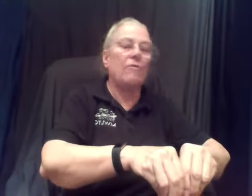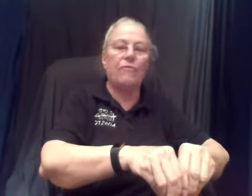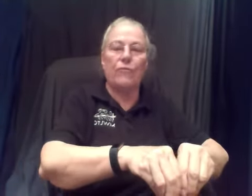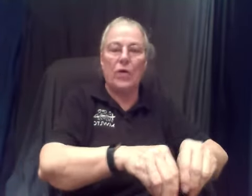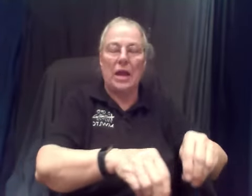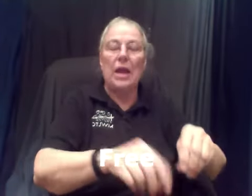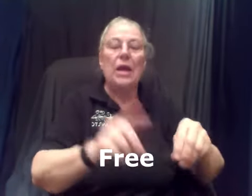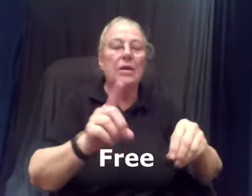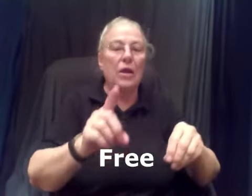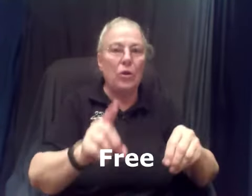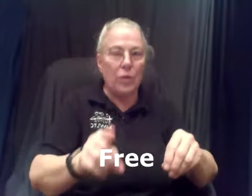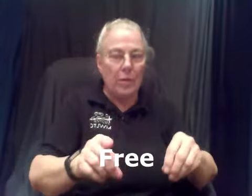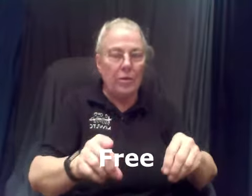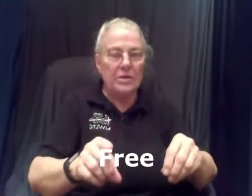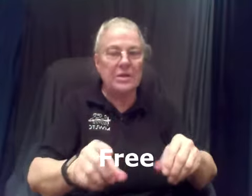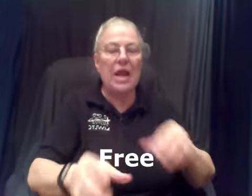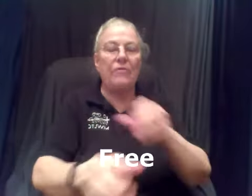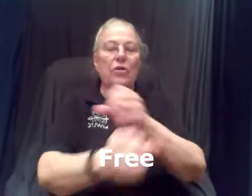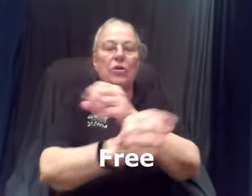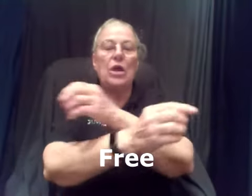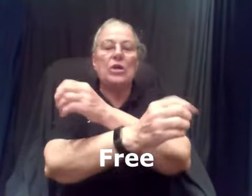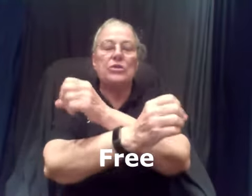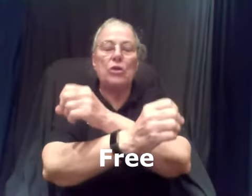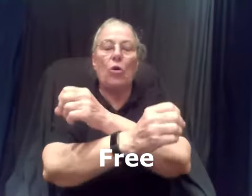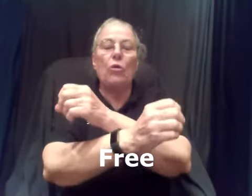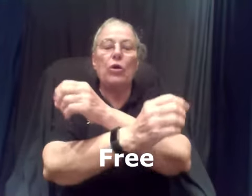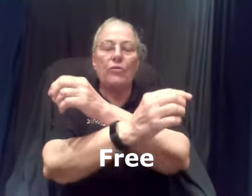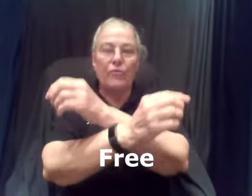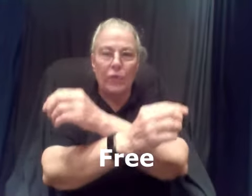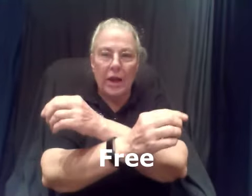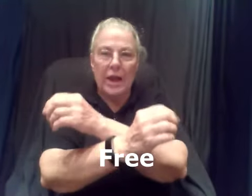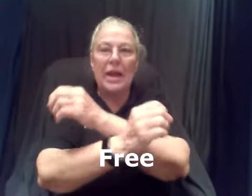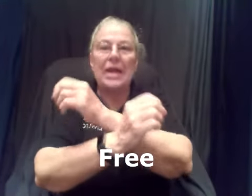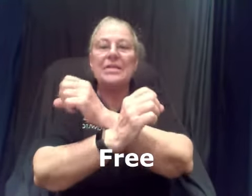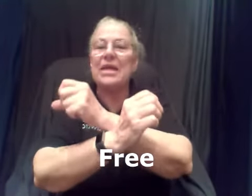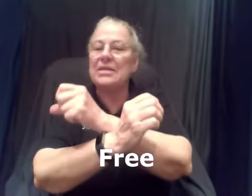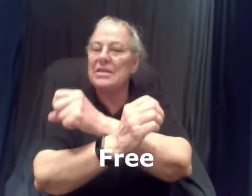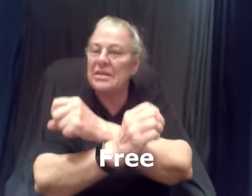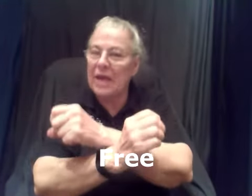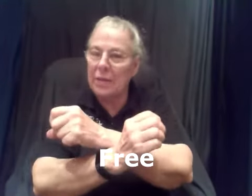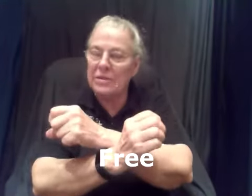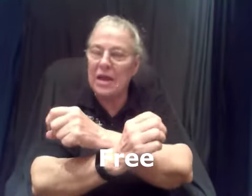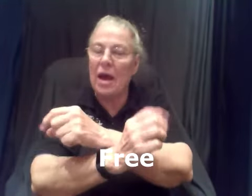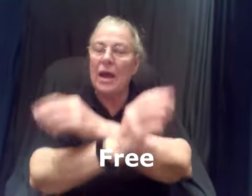Free. Now you remember Savior, so your free is that same sign,